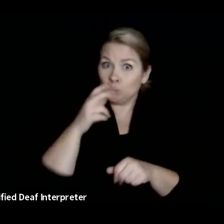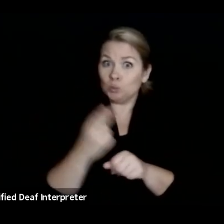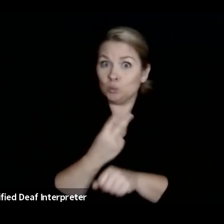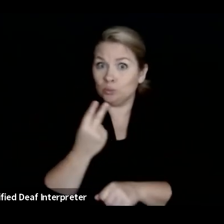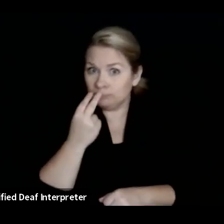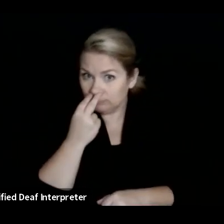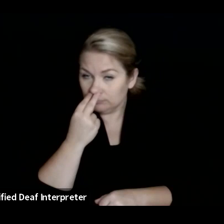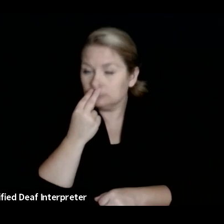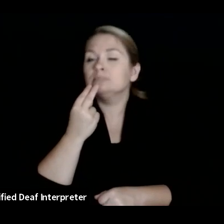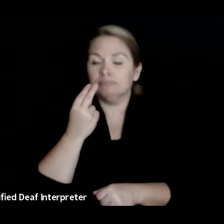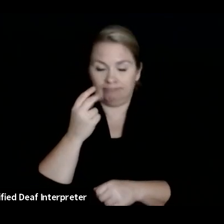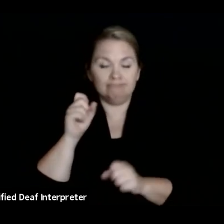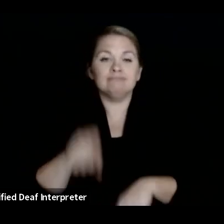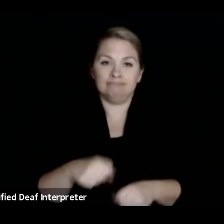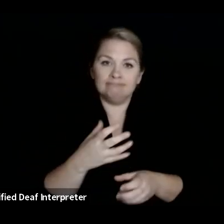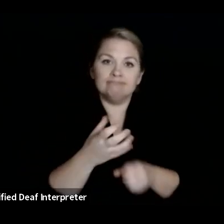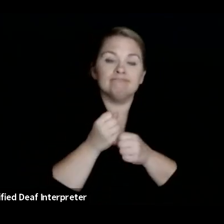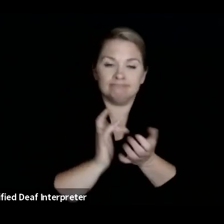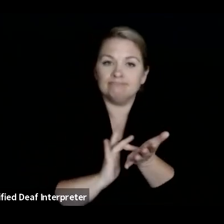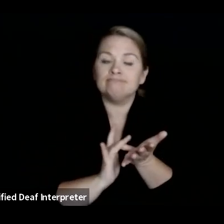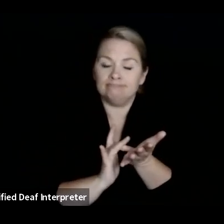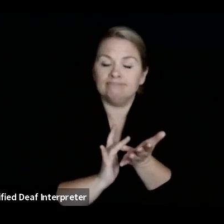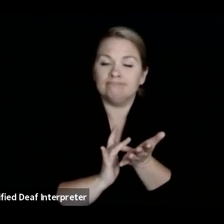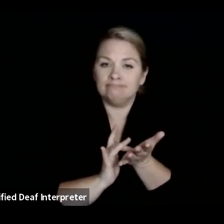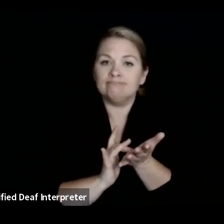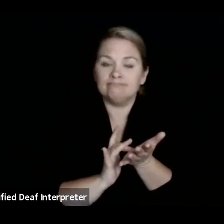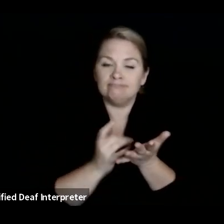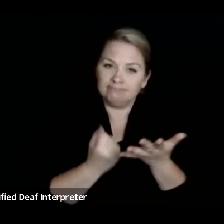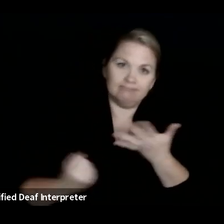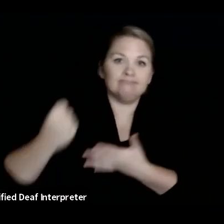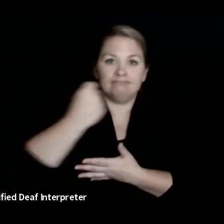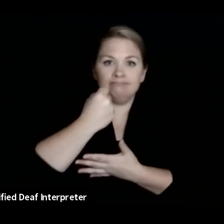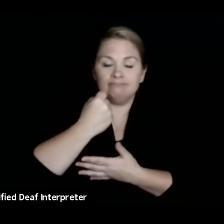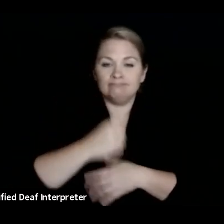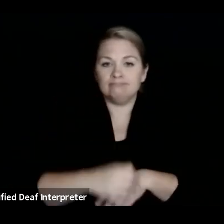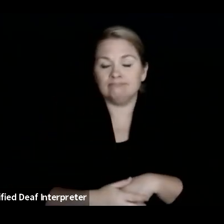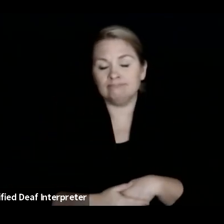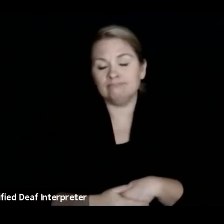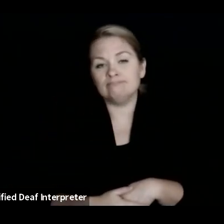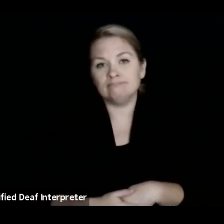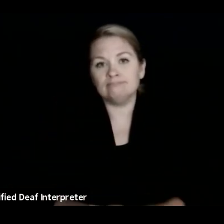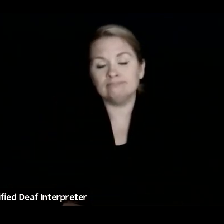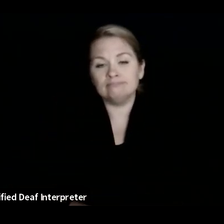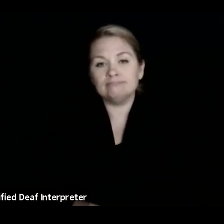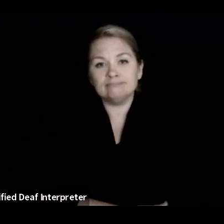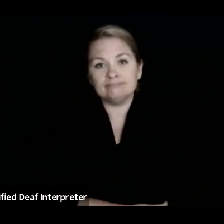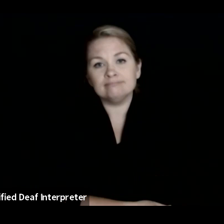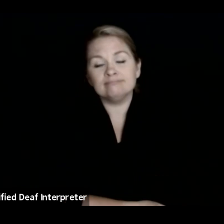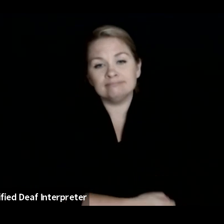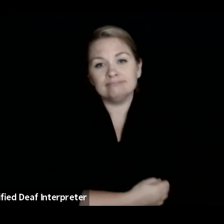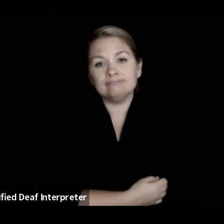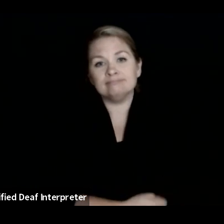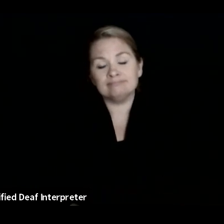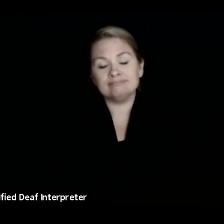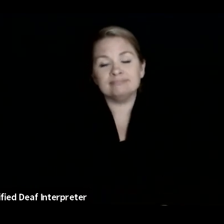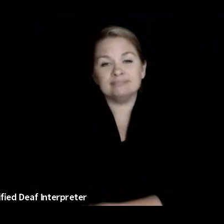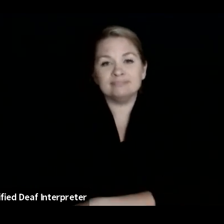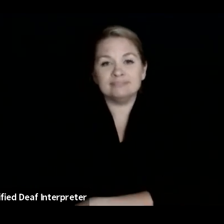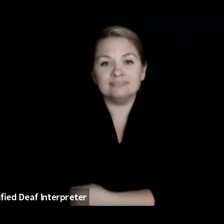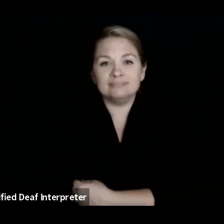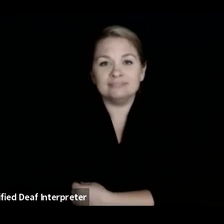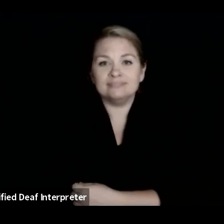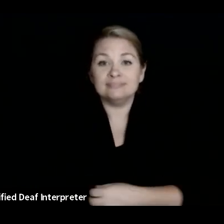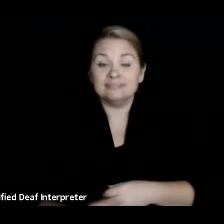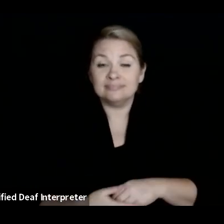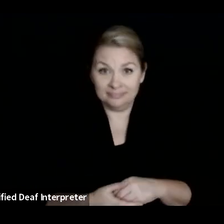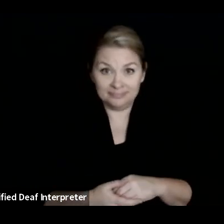237 cases that were received in May and June. And just for your reference, a case contains 40 vials, and